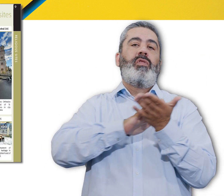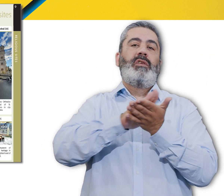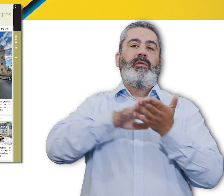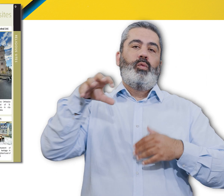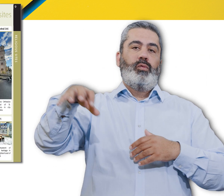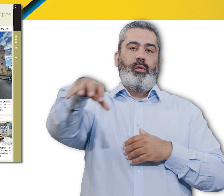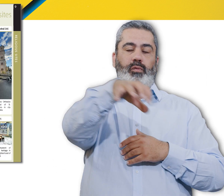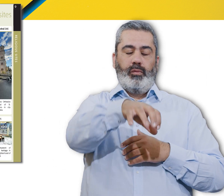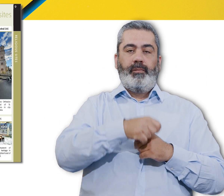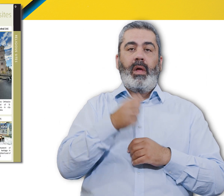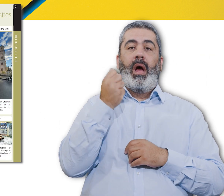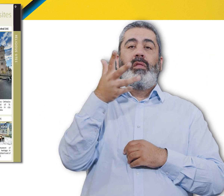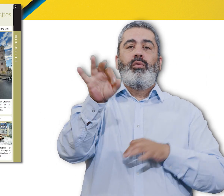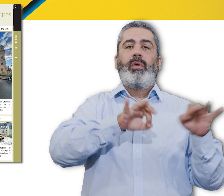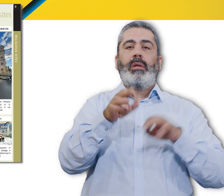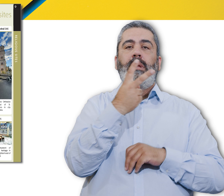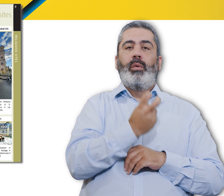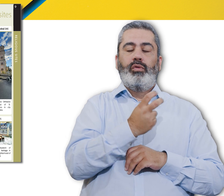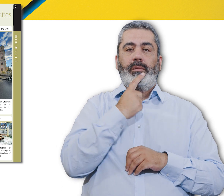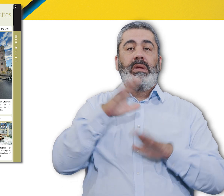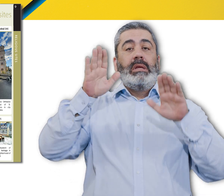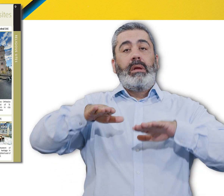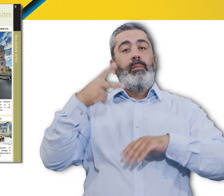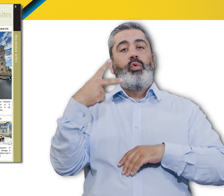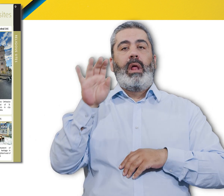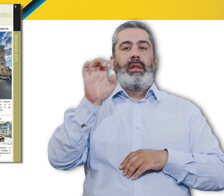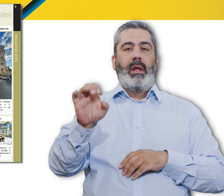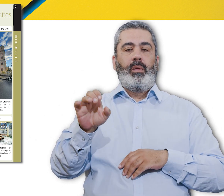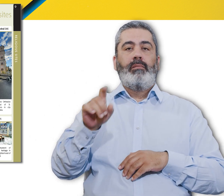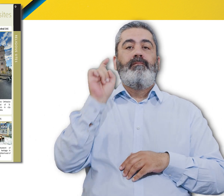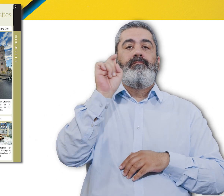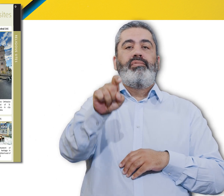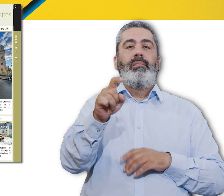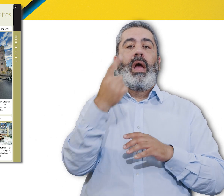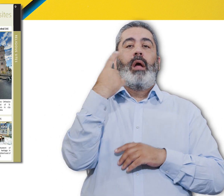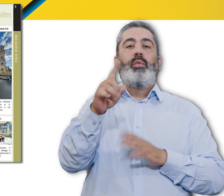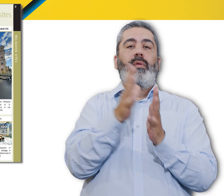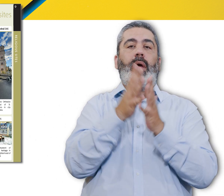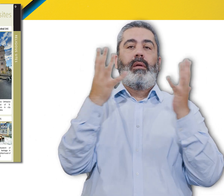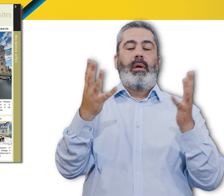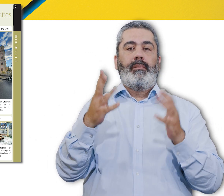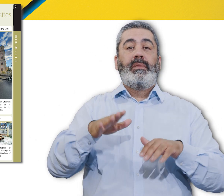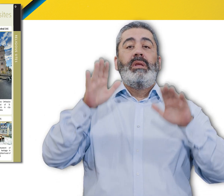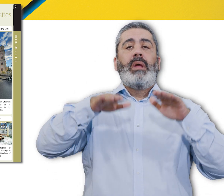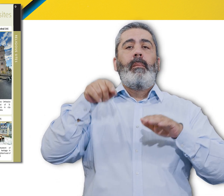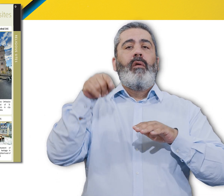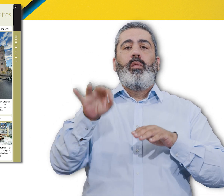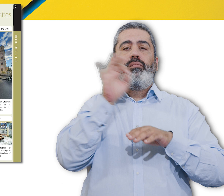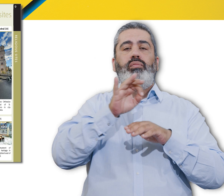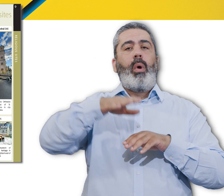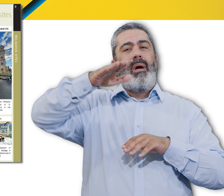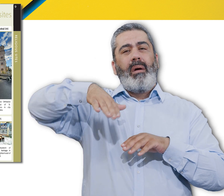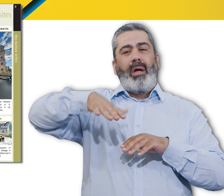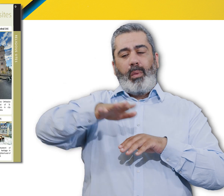Section: Religious Sites. Bachelor Mosque. Point 20 on the map number 119. The mosque is situated